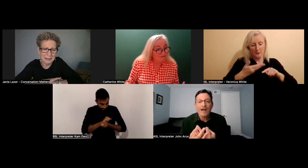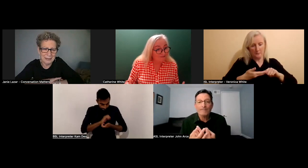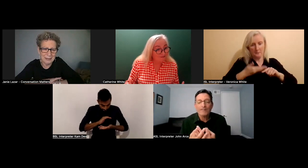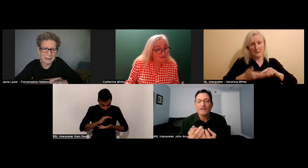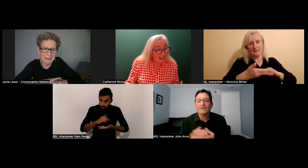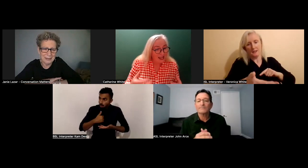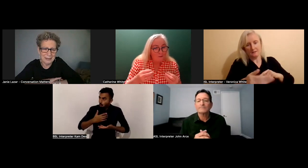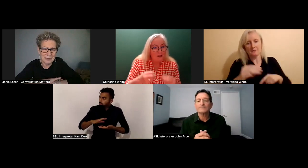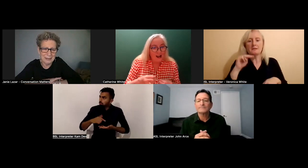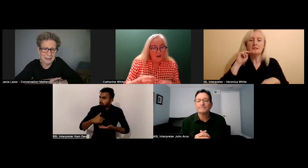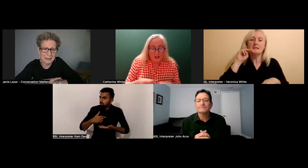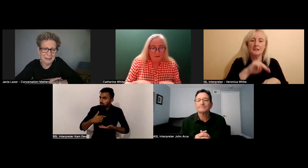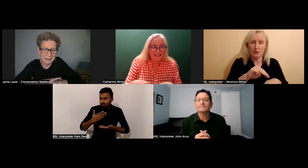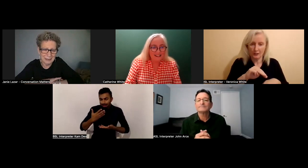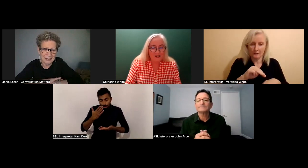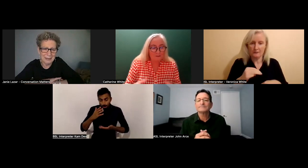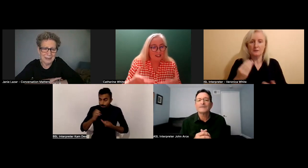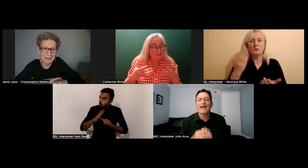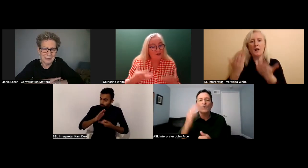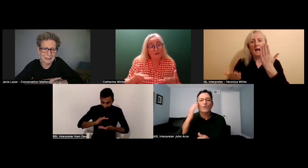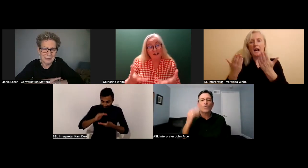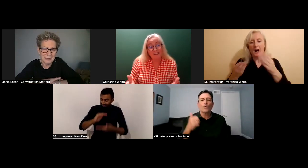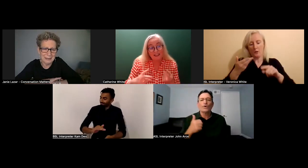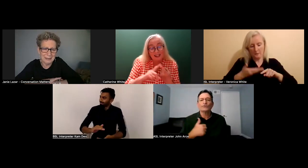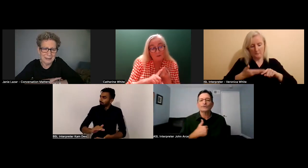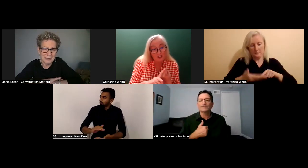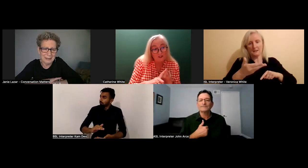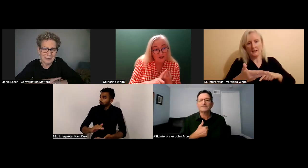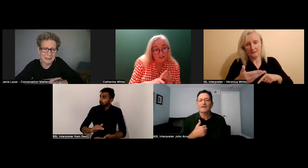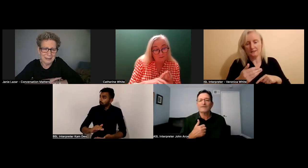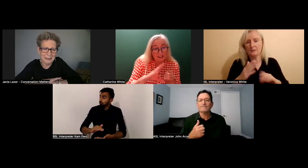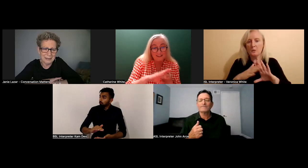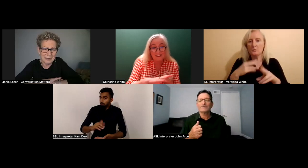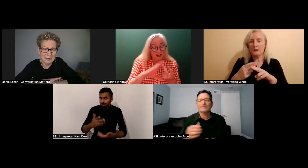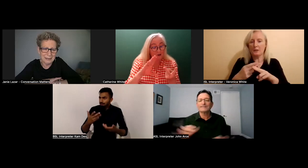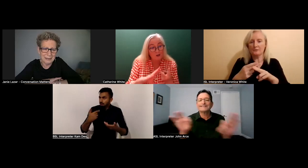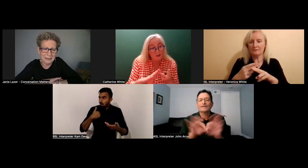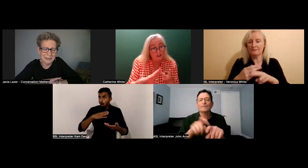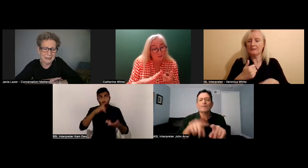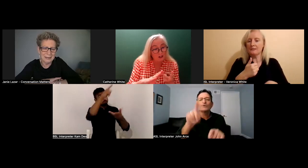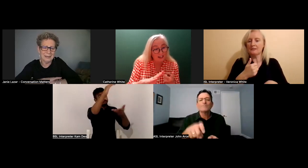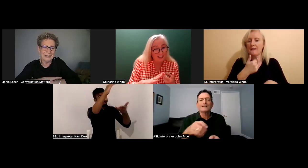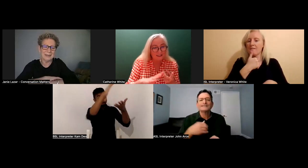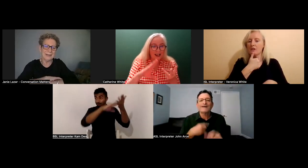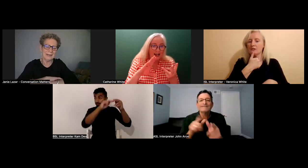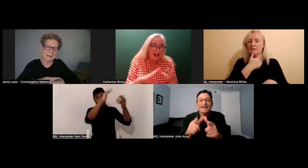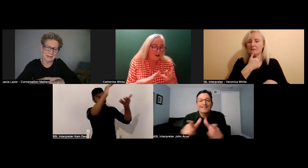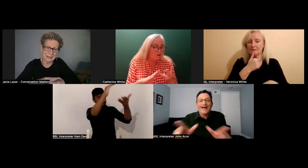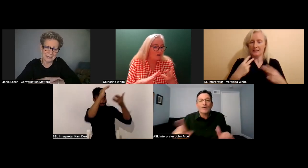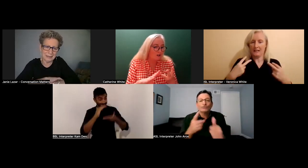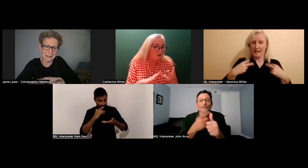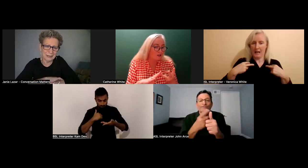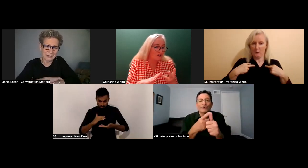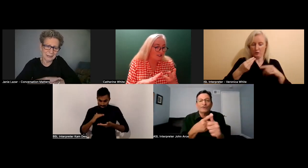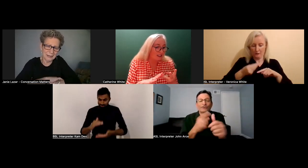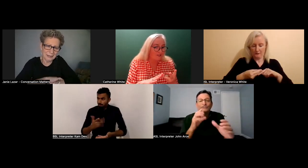essential. But how can you pass on something if you don't pass on the language first? Because then how are you going to communicate? How are